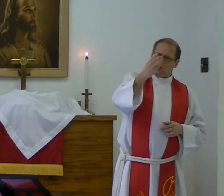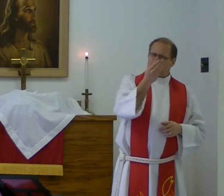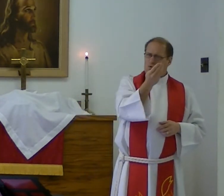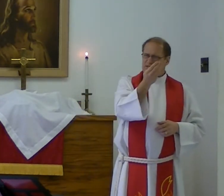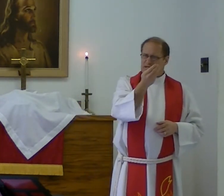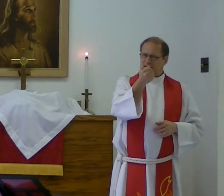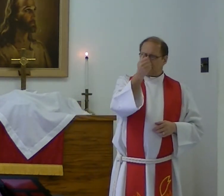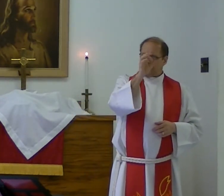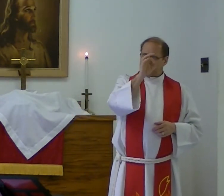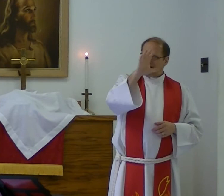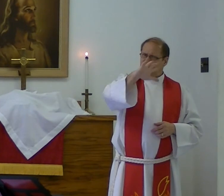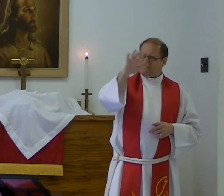14, 1955.